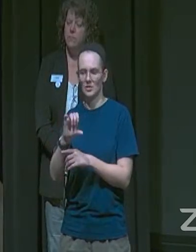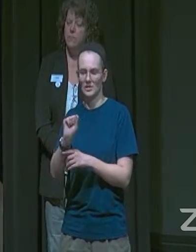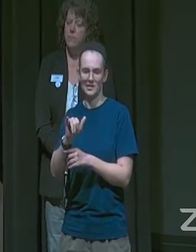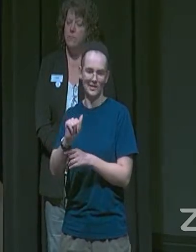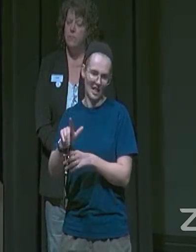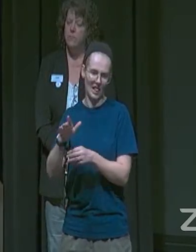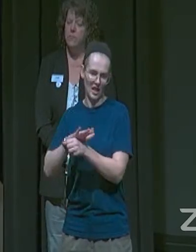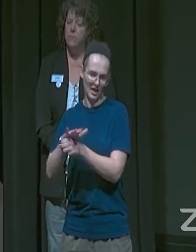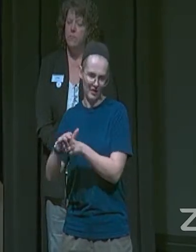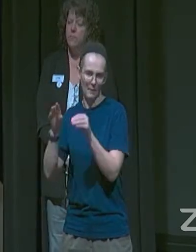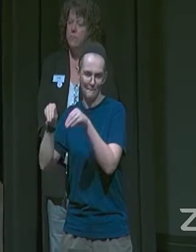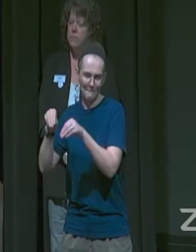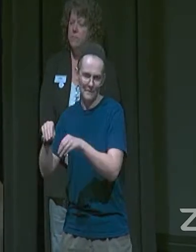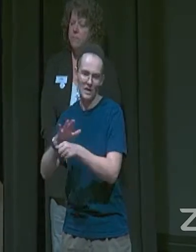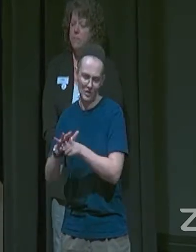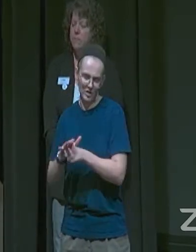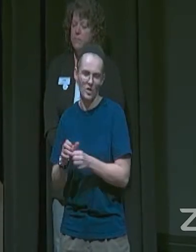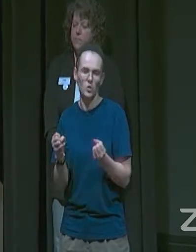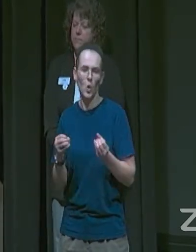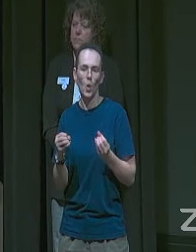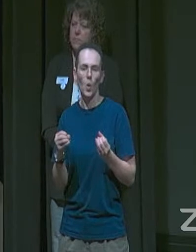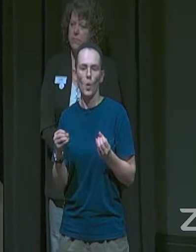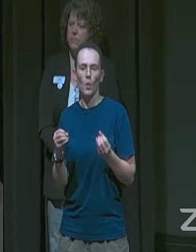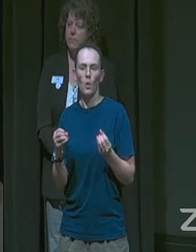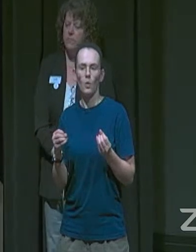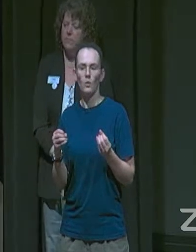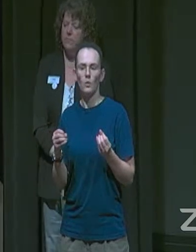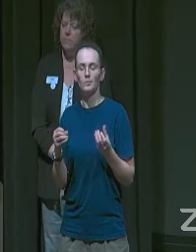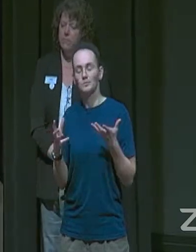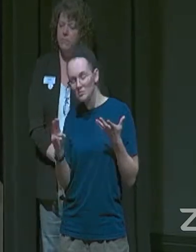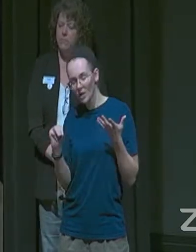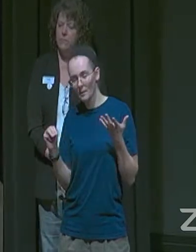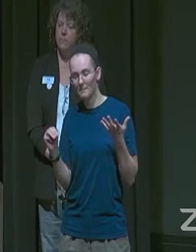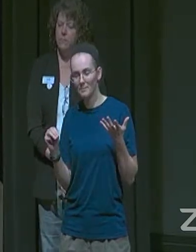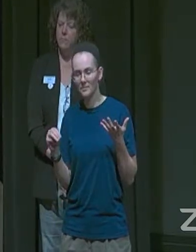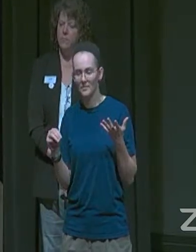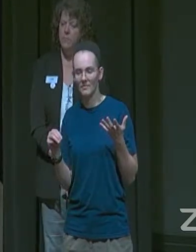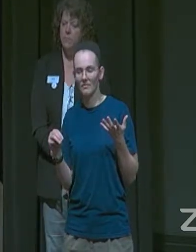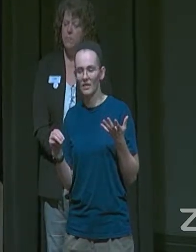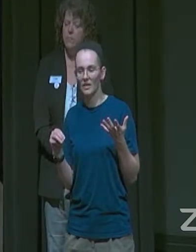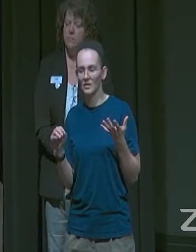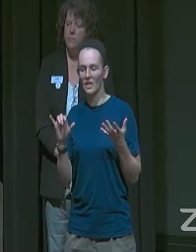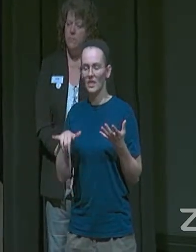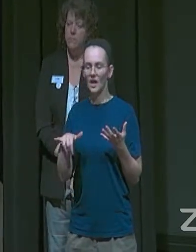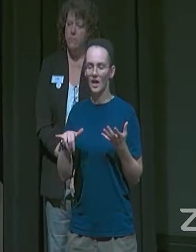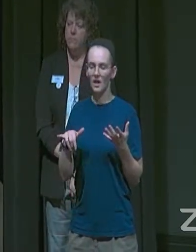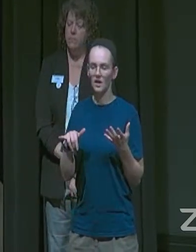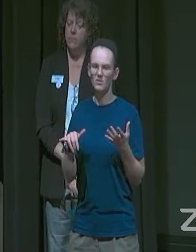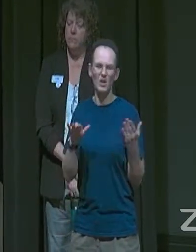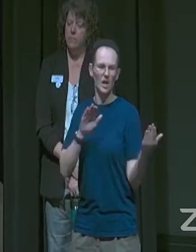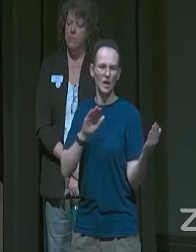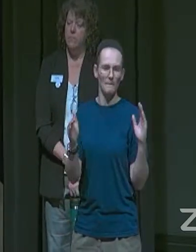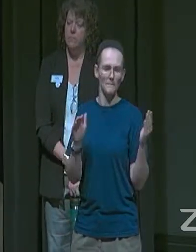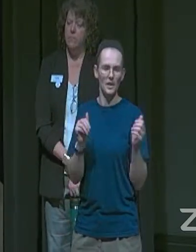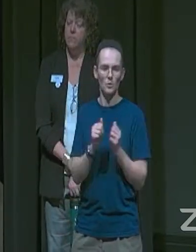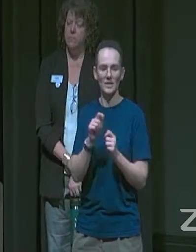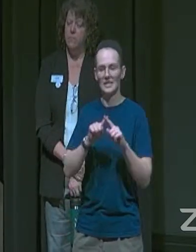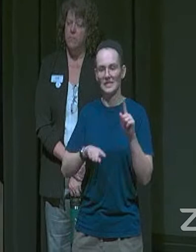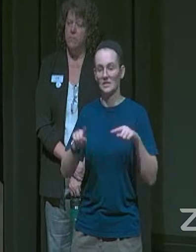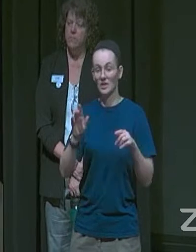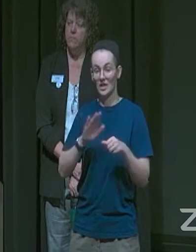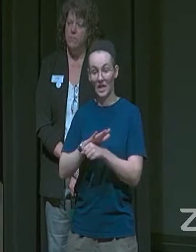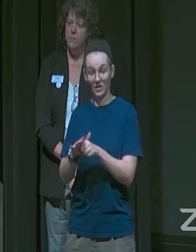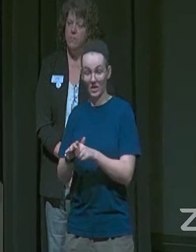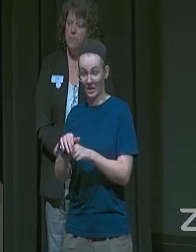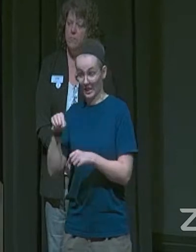sediment placement area. And so I guess to compare different